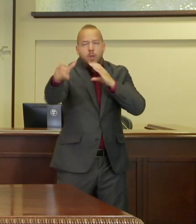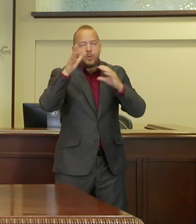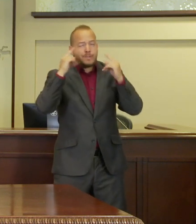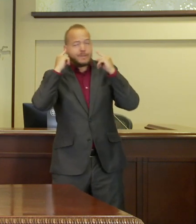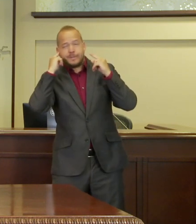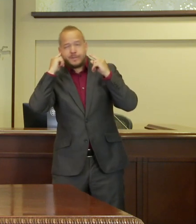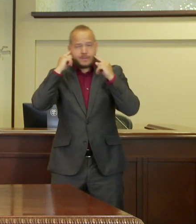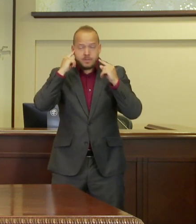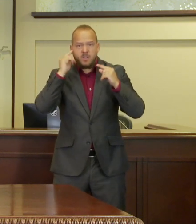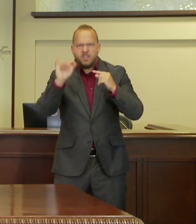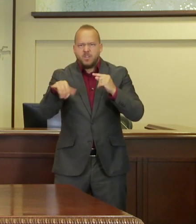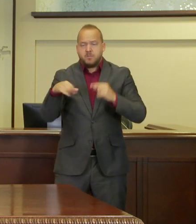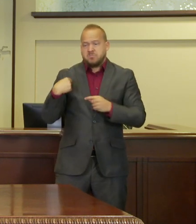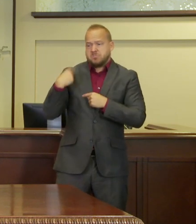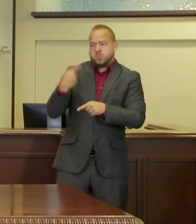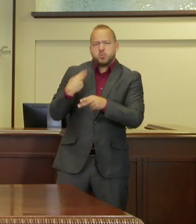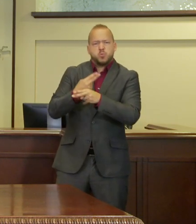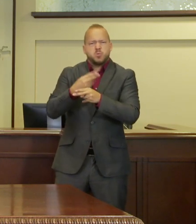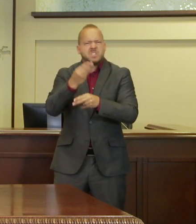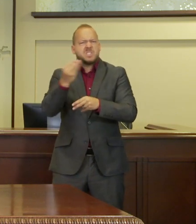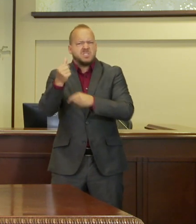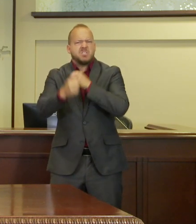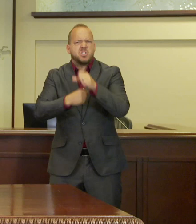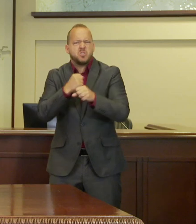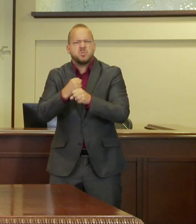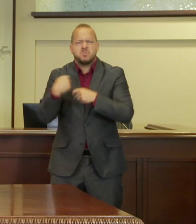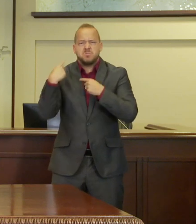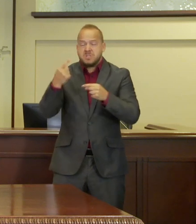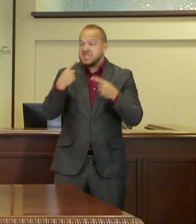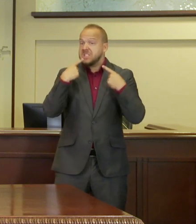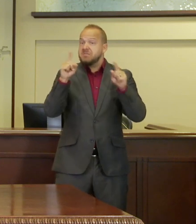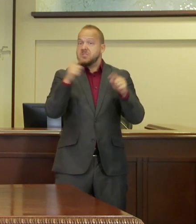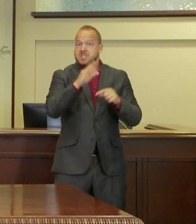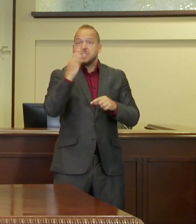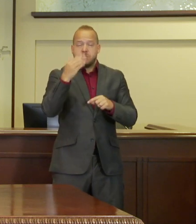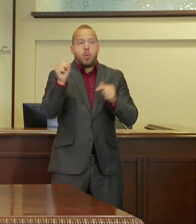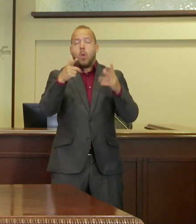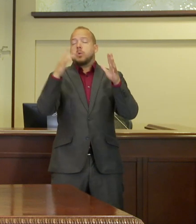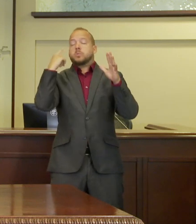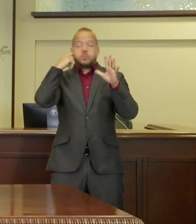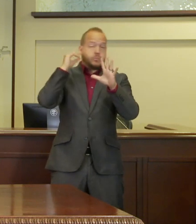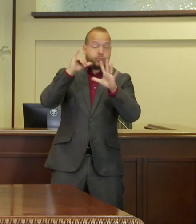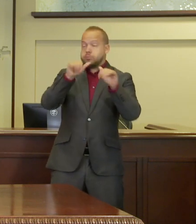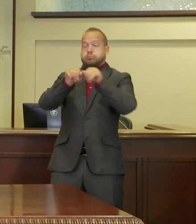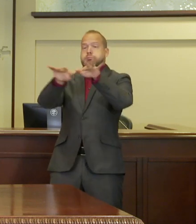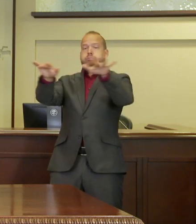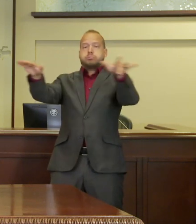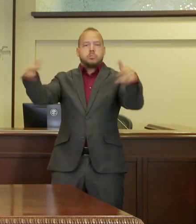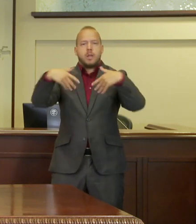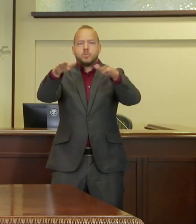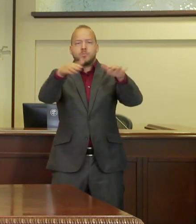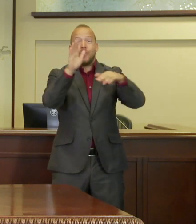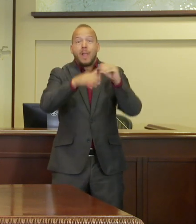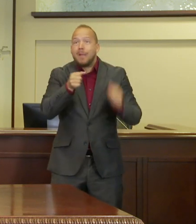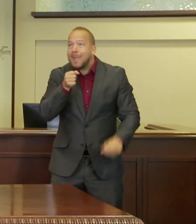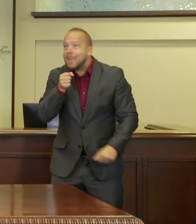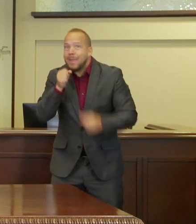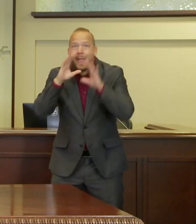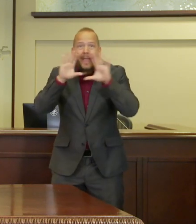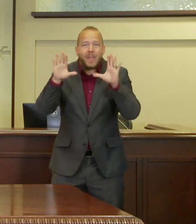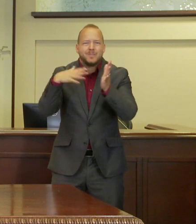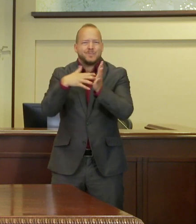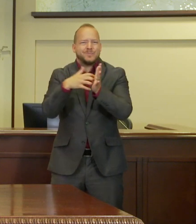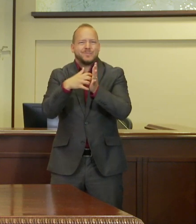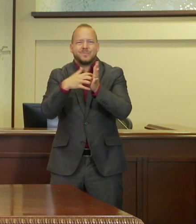because it's much more effective at being heard than a regular public address system in a car. It also comes with